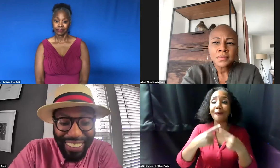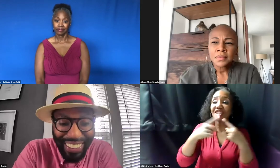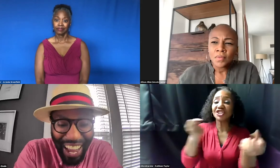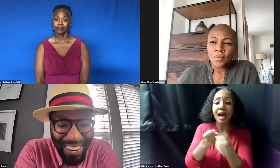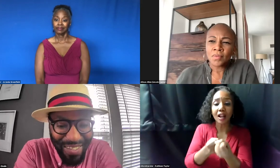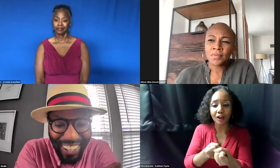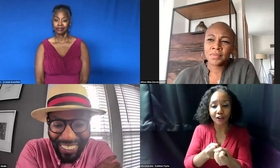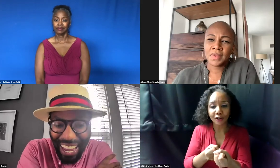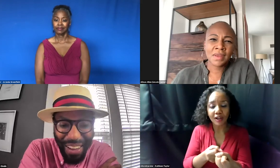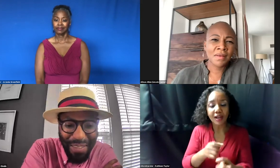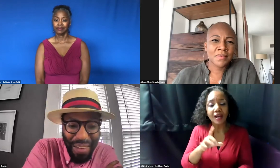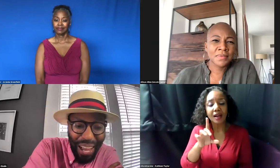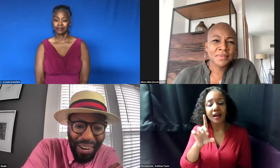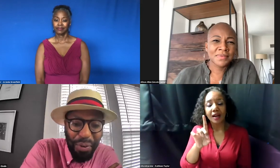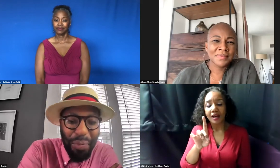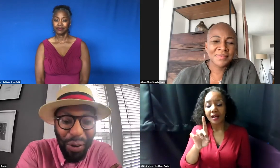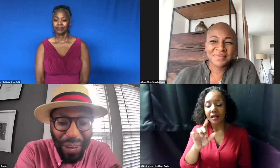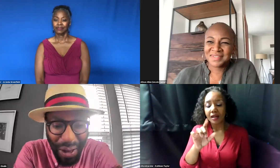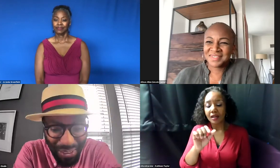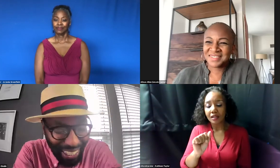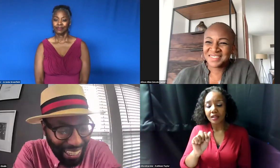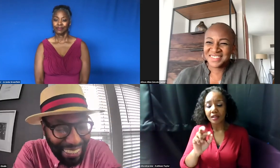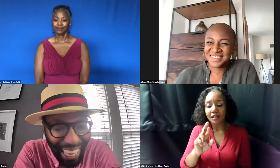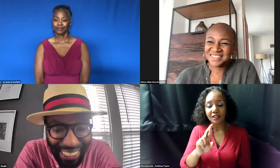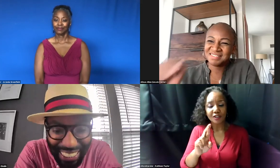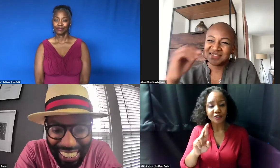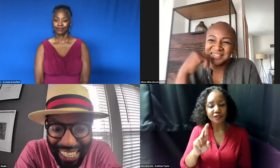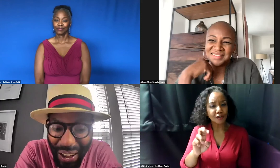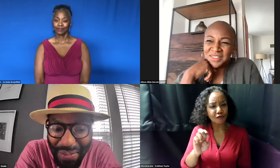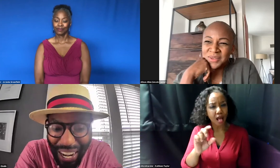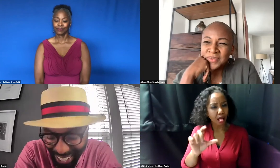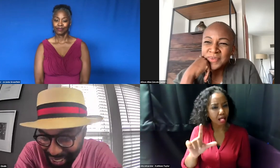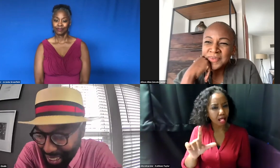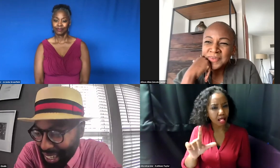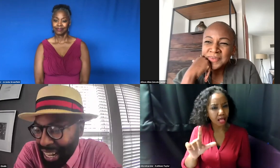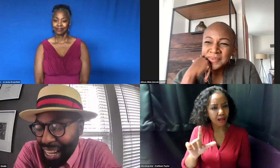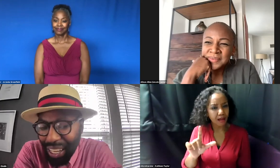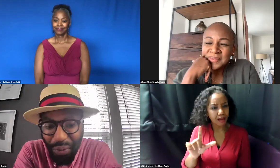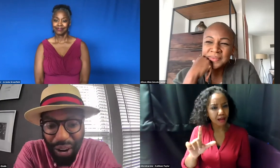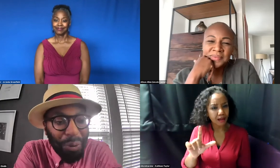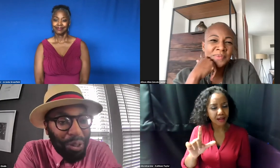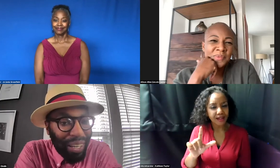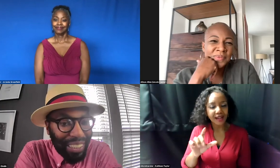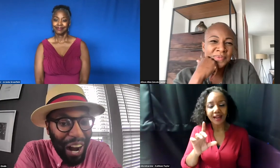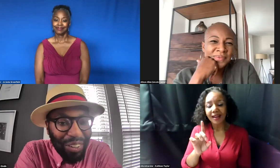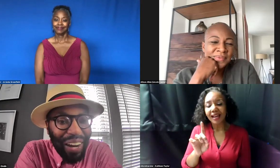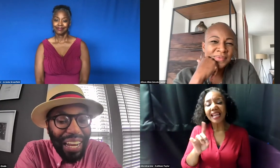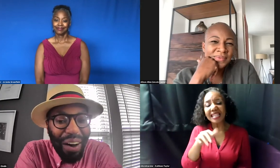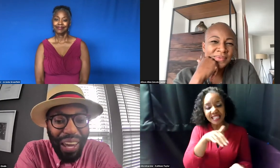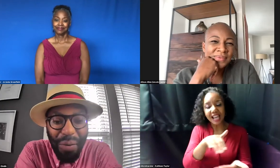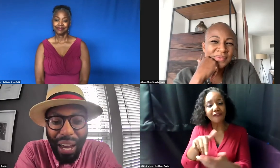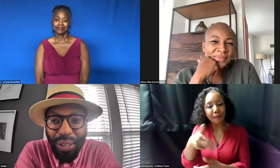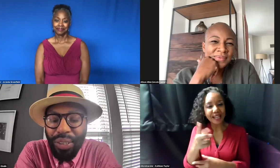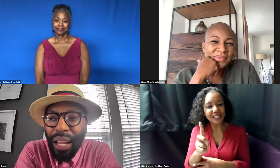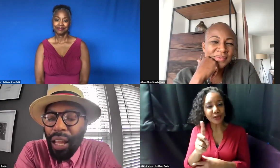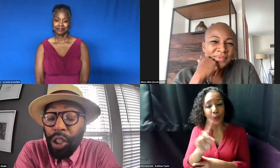Darrell. I know Darrell is on here. I'm not gonna blow him all the way up. It's a LCE alum, and I know he's on here. Darrell is pursuing his doctorate right now